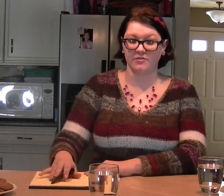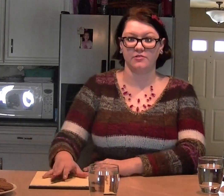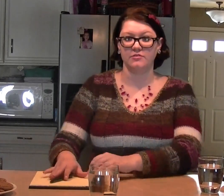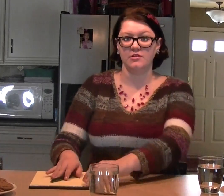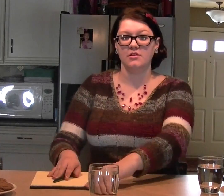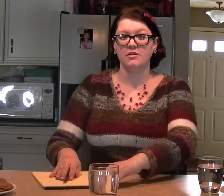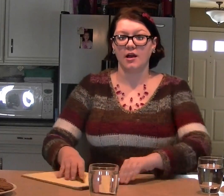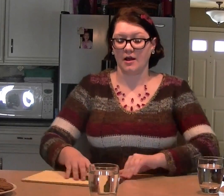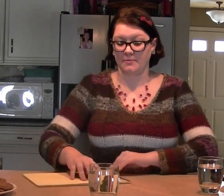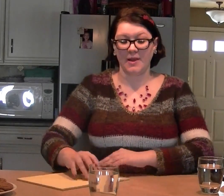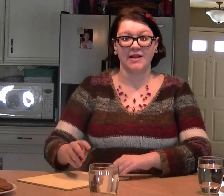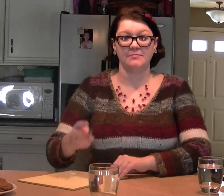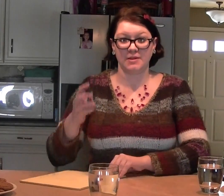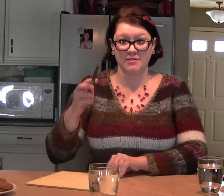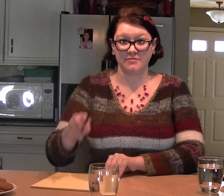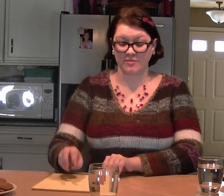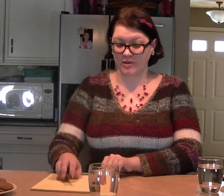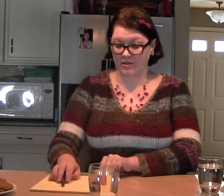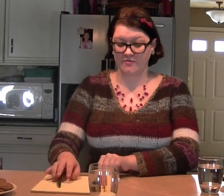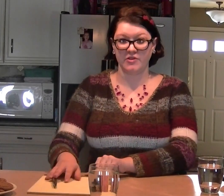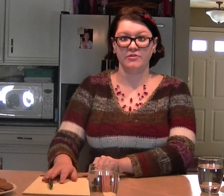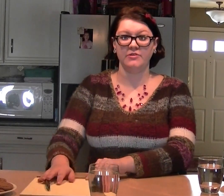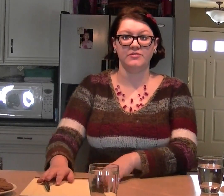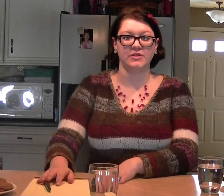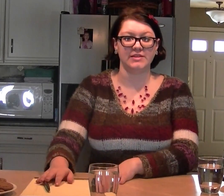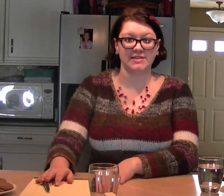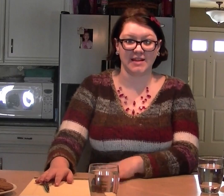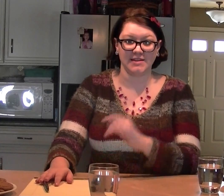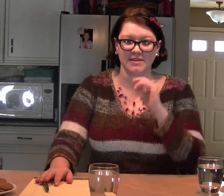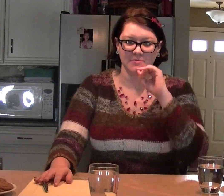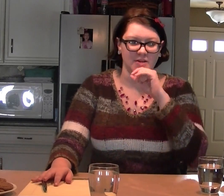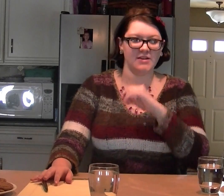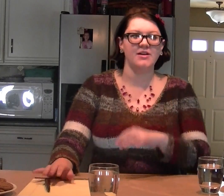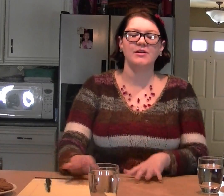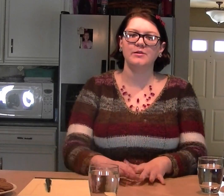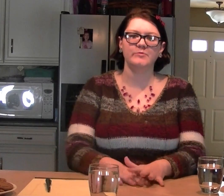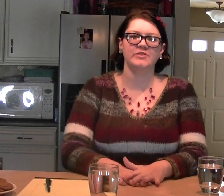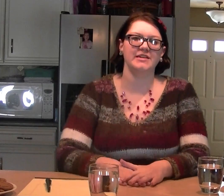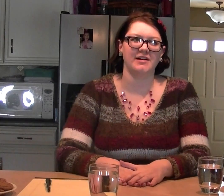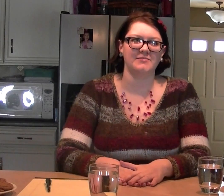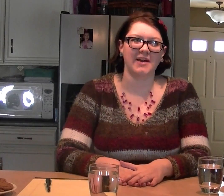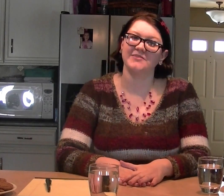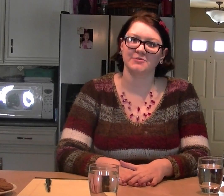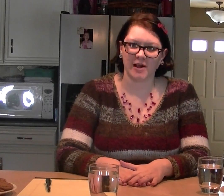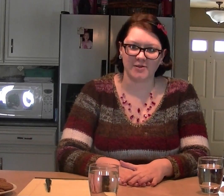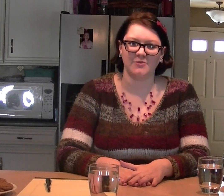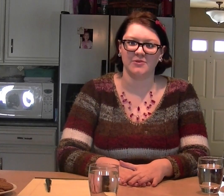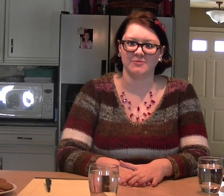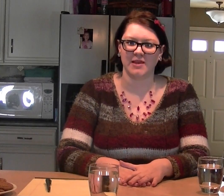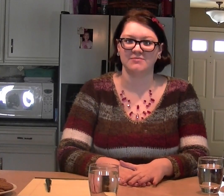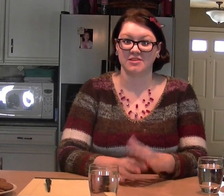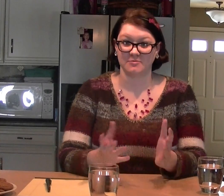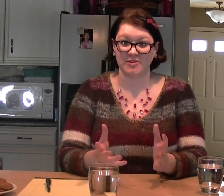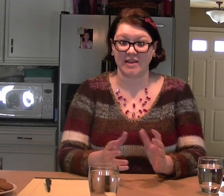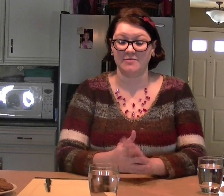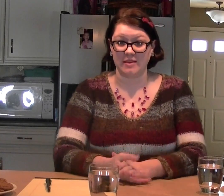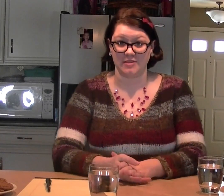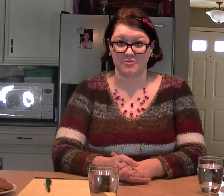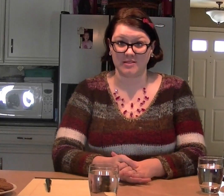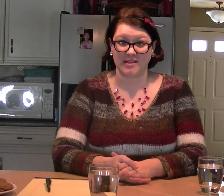little pad and pen here for you if you need to say anything, but hopefully after a while we'll be able to communicate mainly through sign